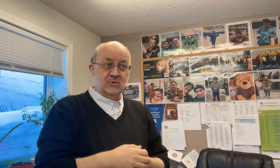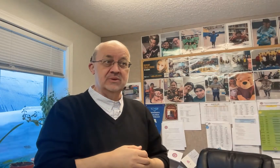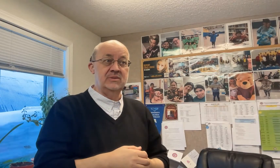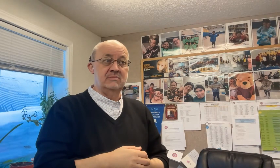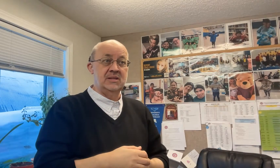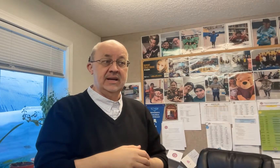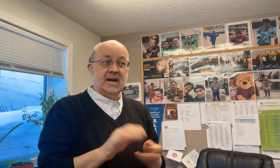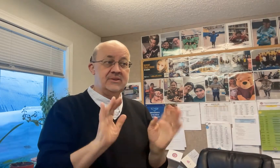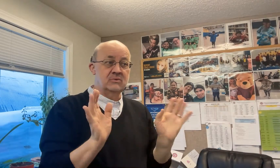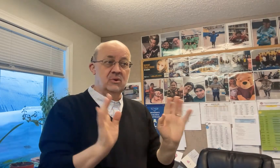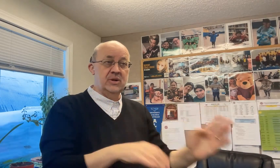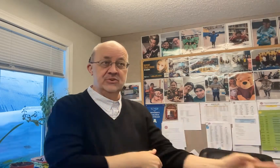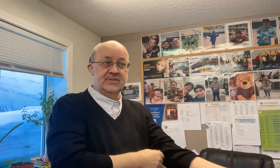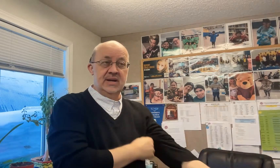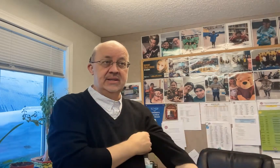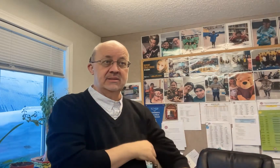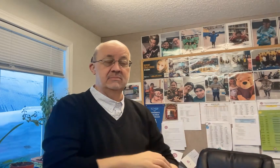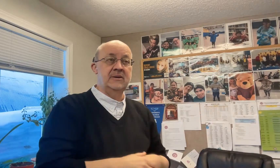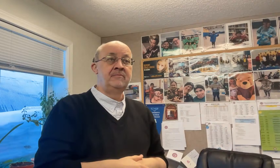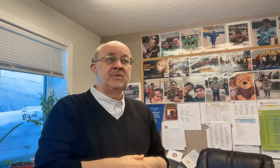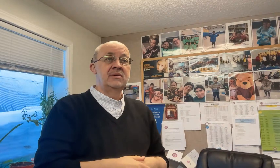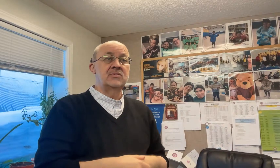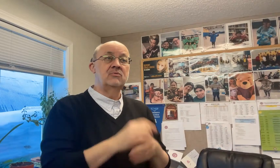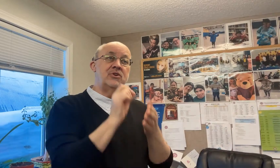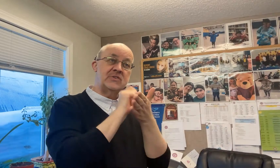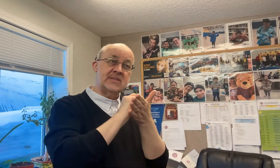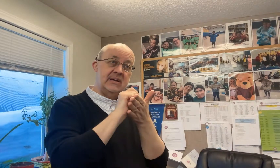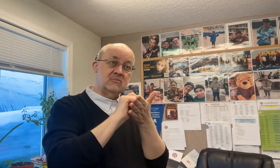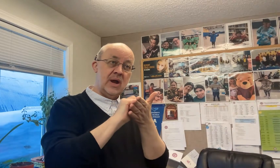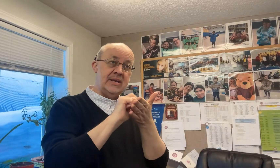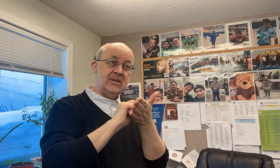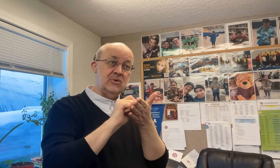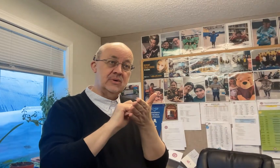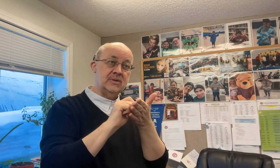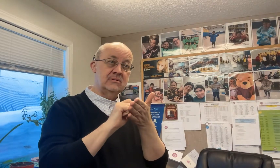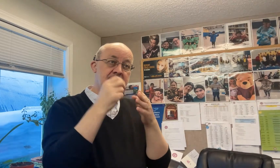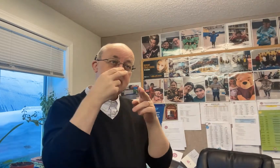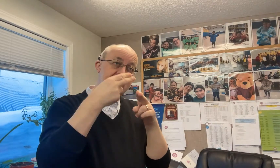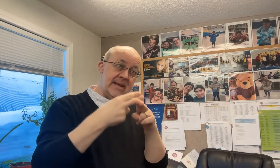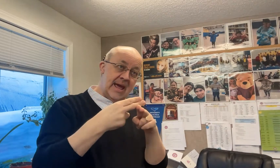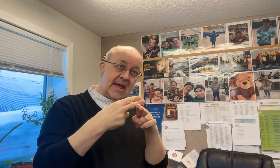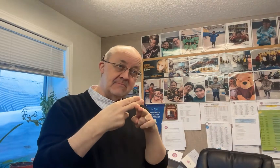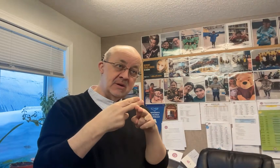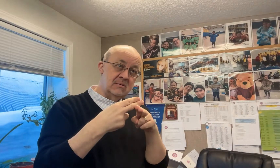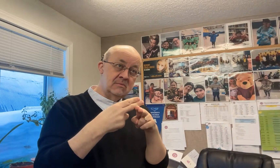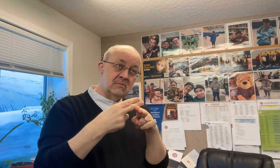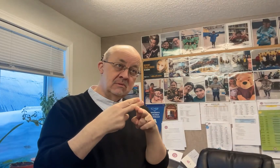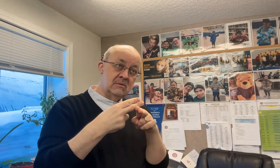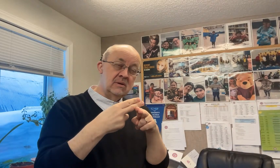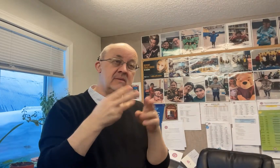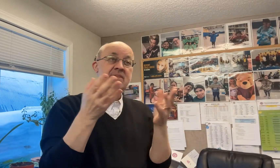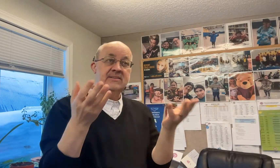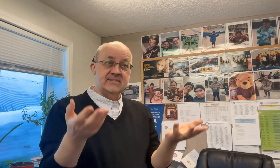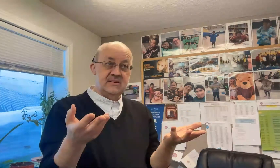forth to me. Like, I don't know what you're signing to me. So if you're just like writing your name, that's different